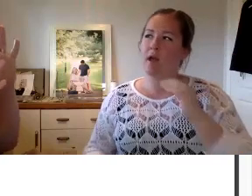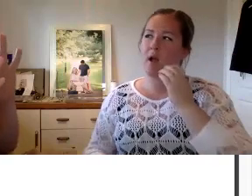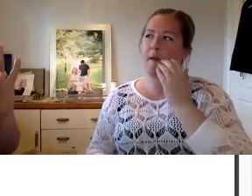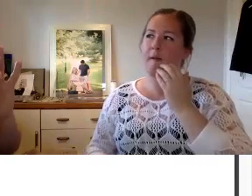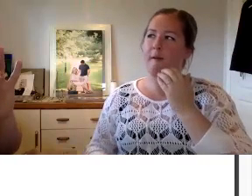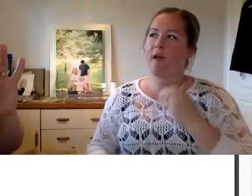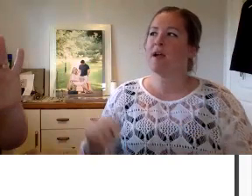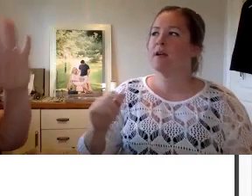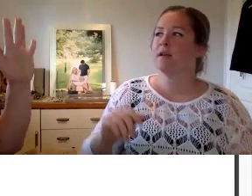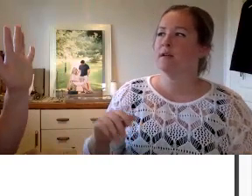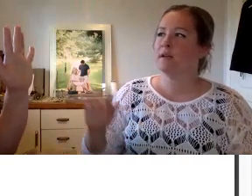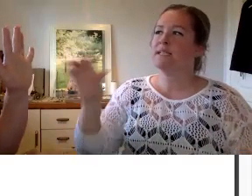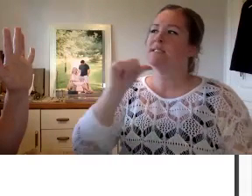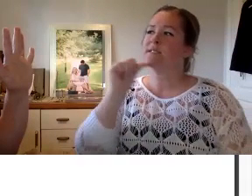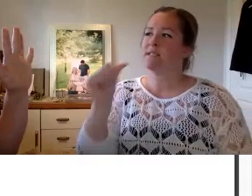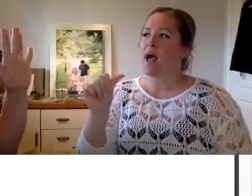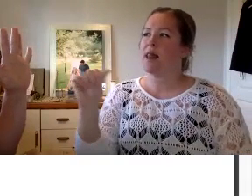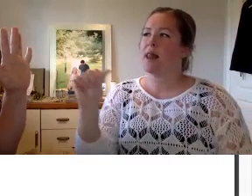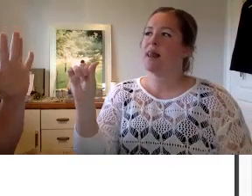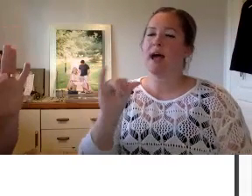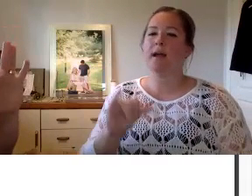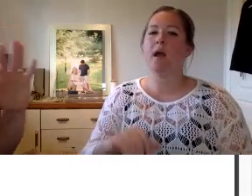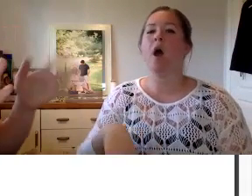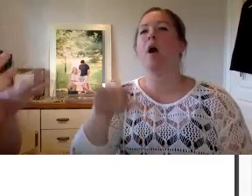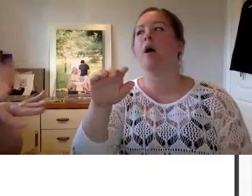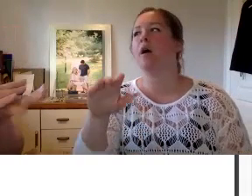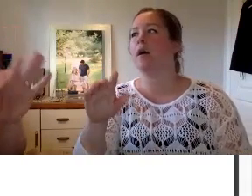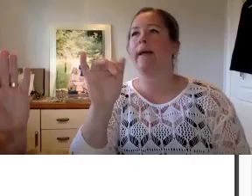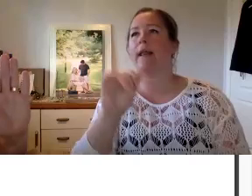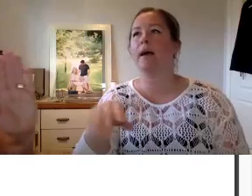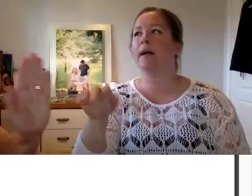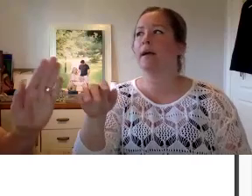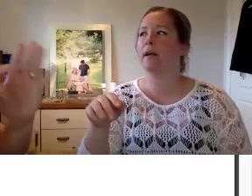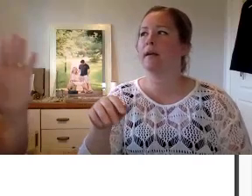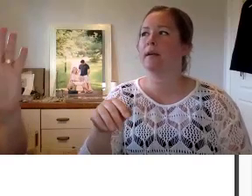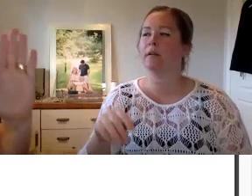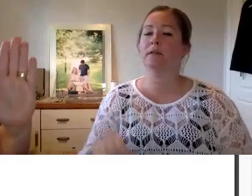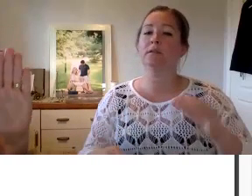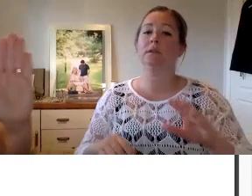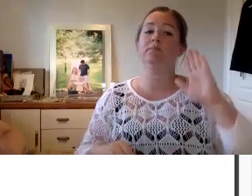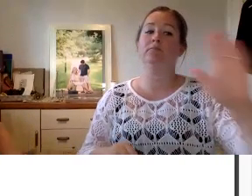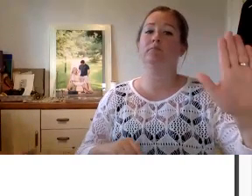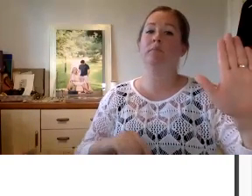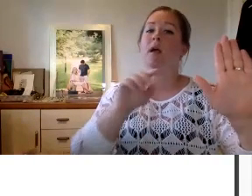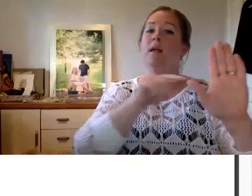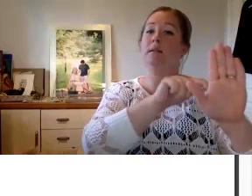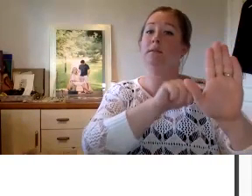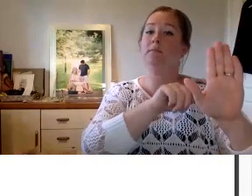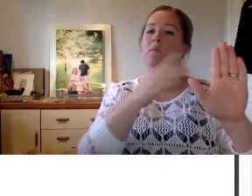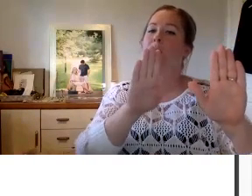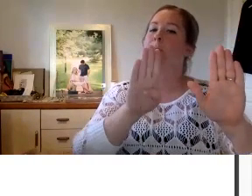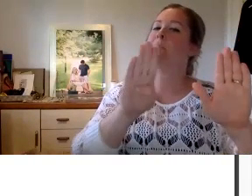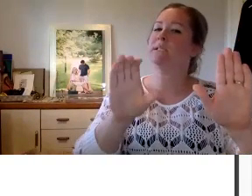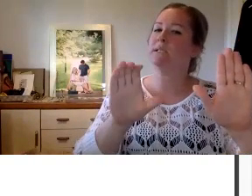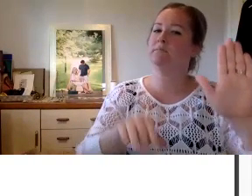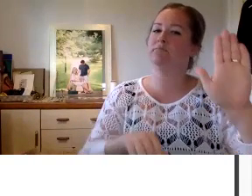imagine almost like a map of Canada. And I would do it again, hold up your hand, and I would sign